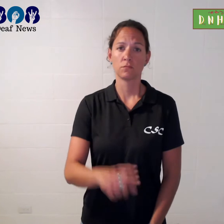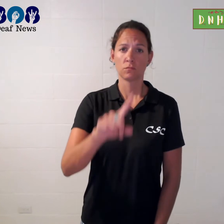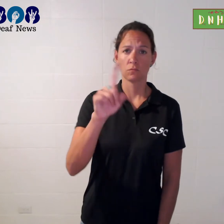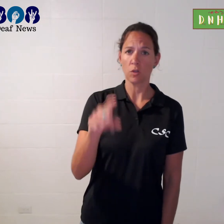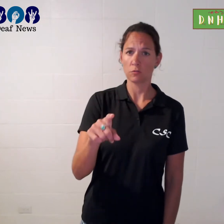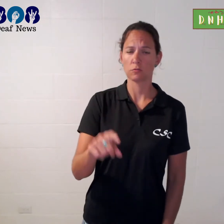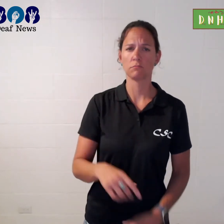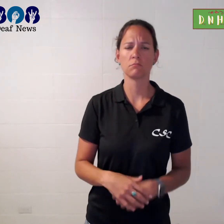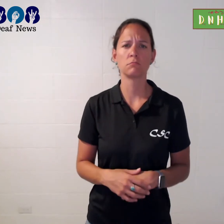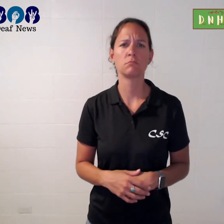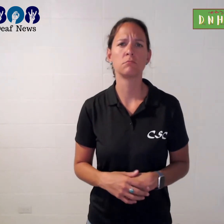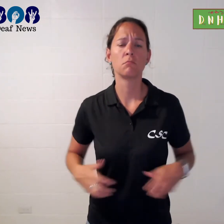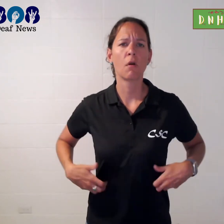the virus or not.